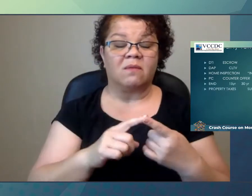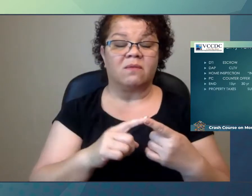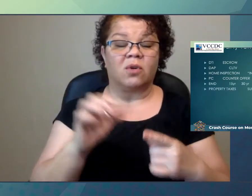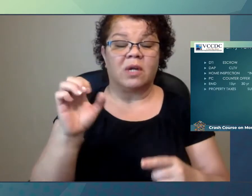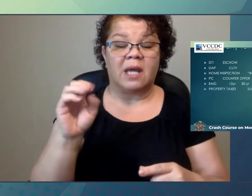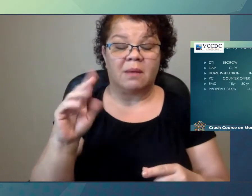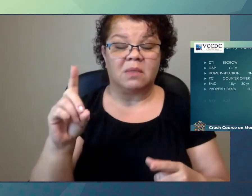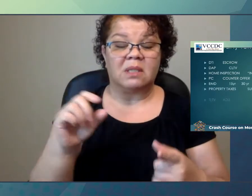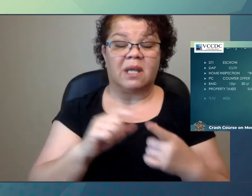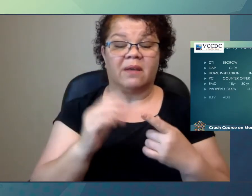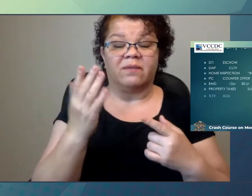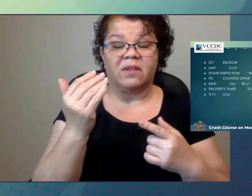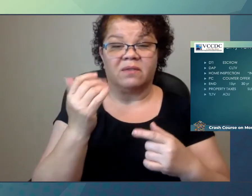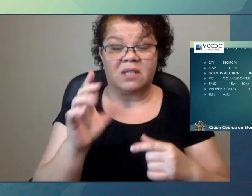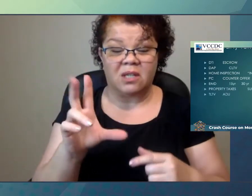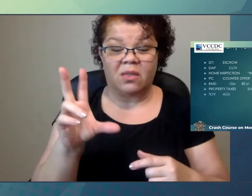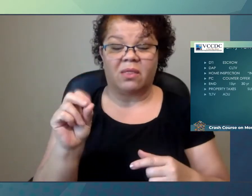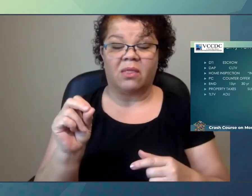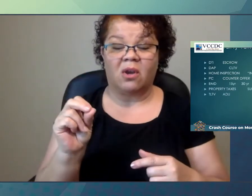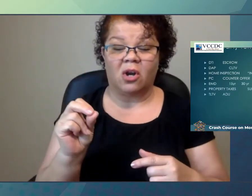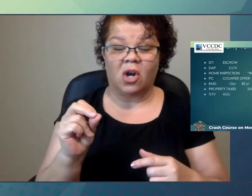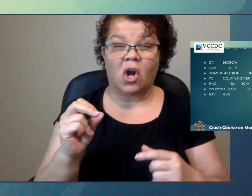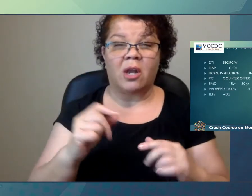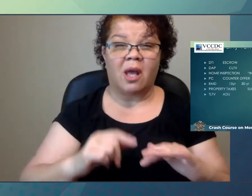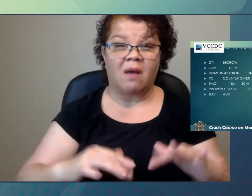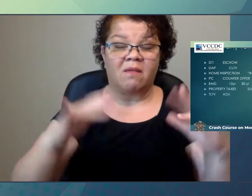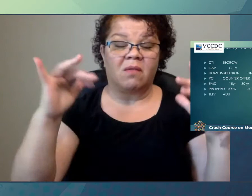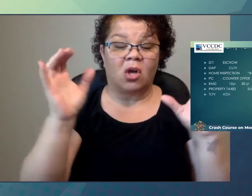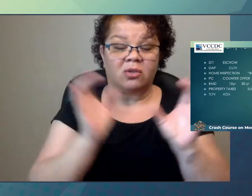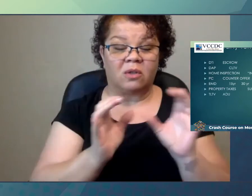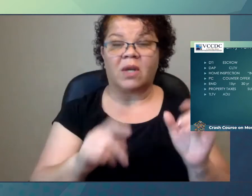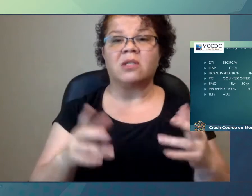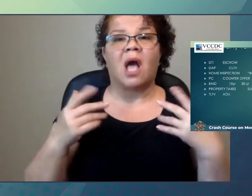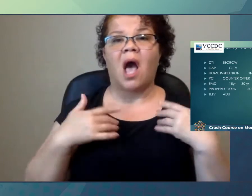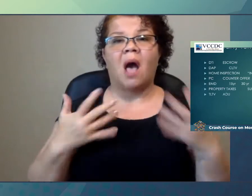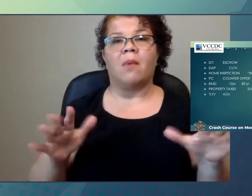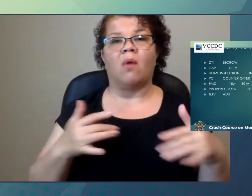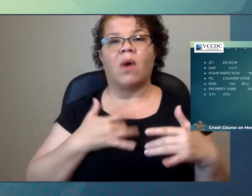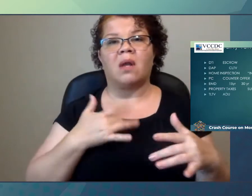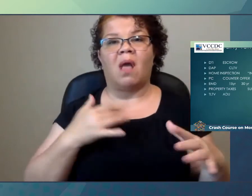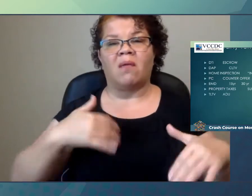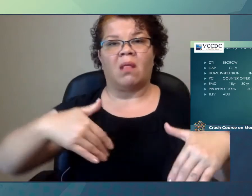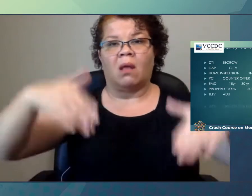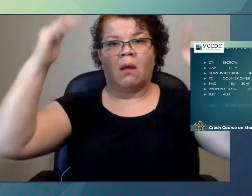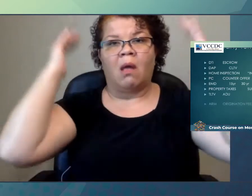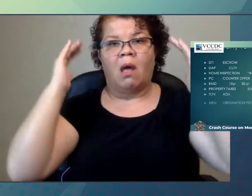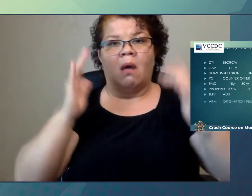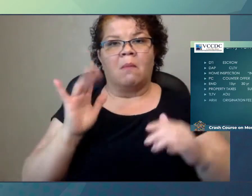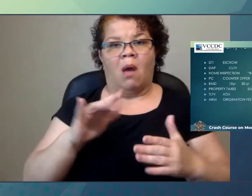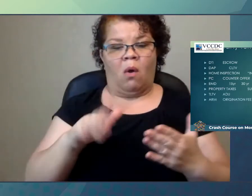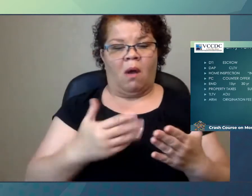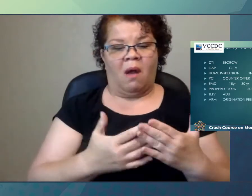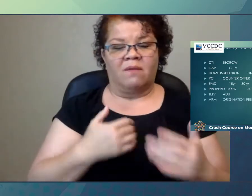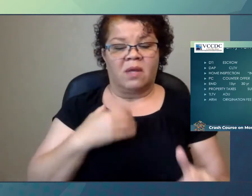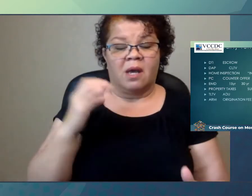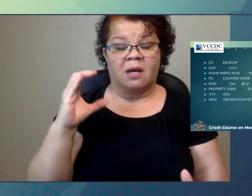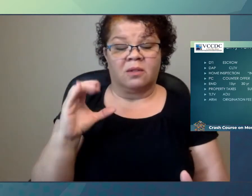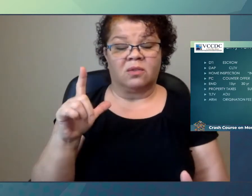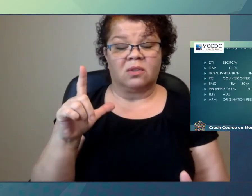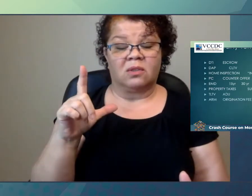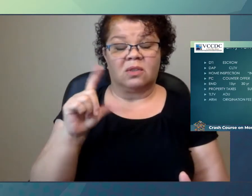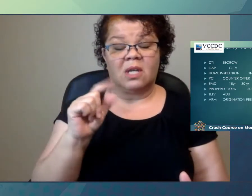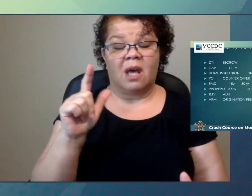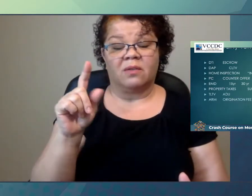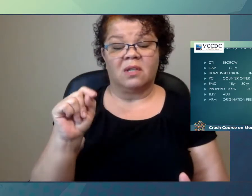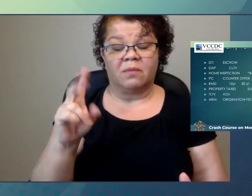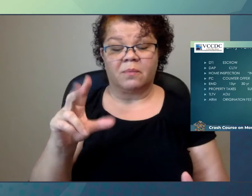cert, property taxes, supplemental taxes. I don't know about you, but I'm already getting a headache from all of this. TLTV, ADU,